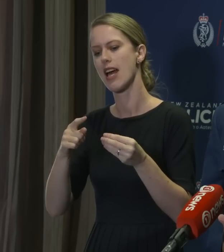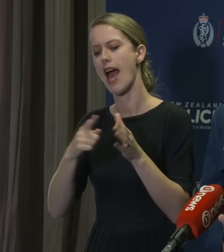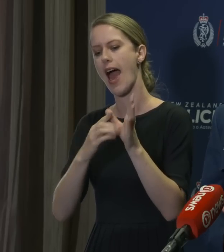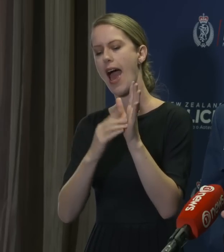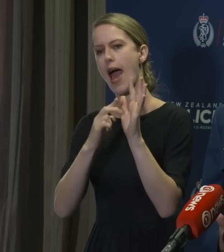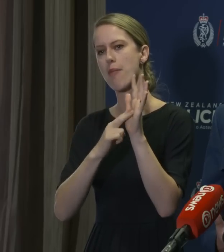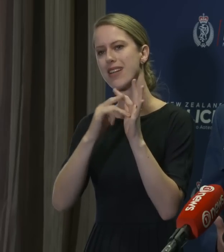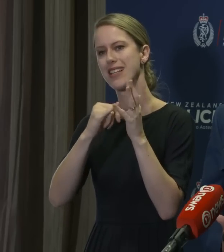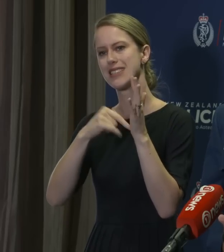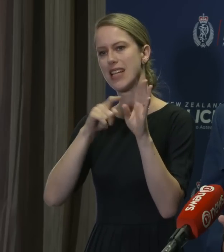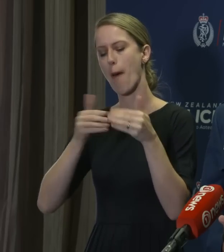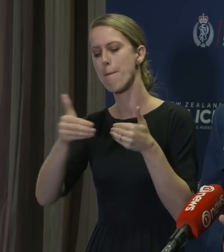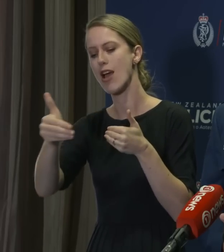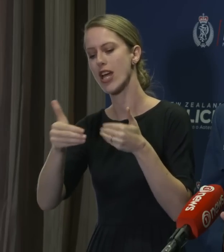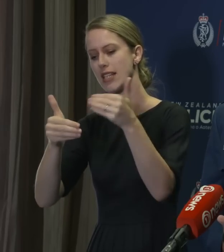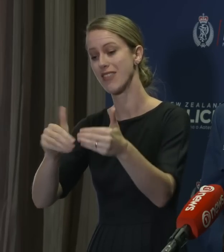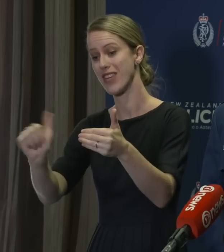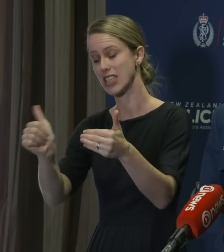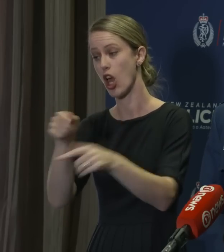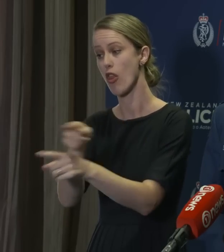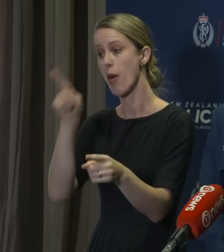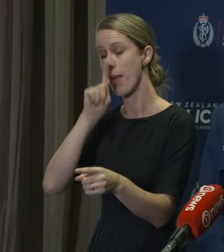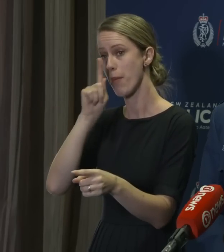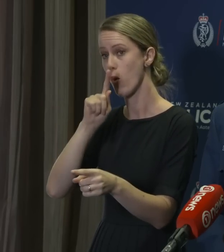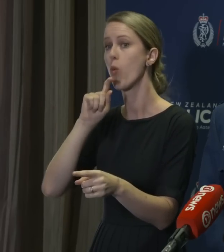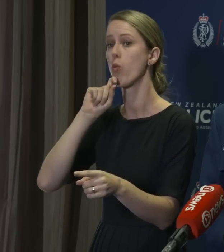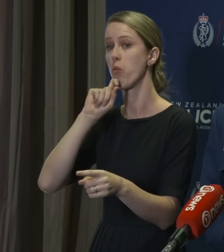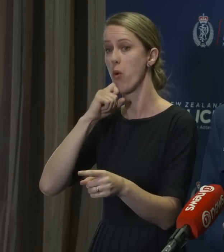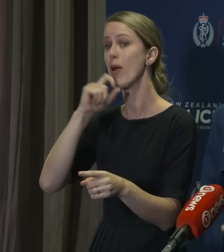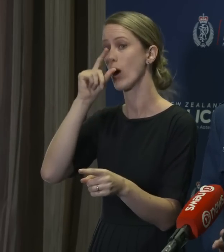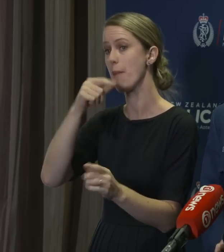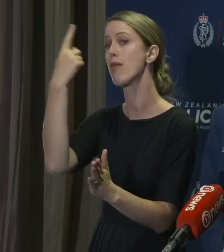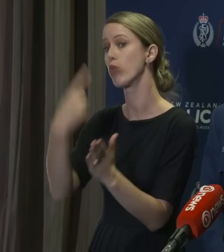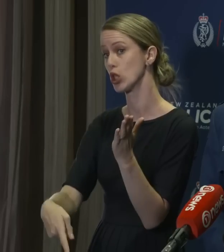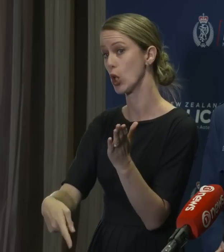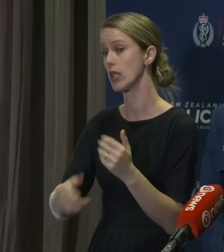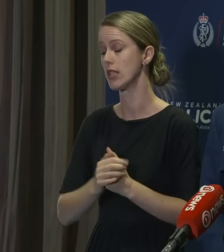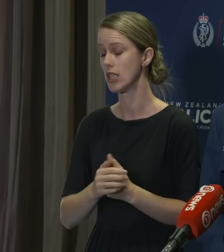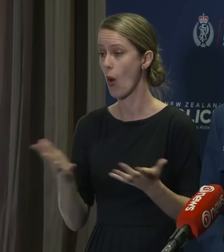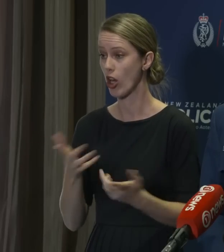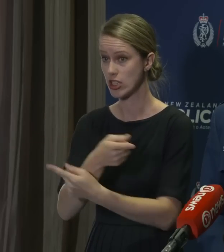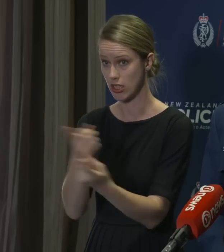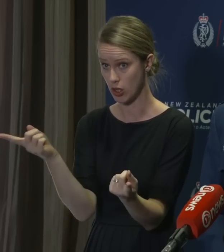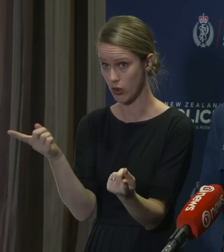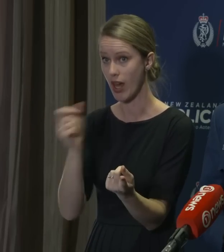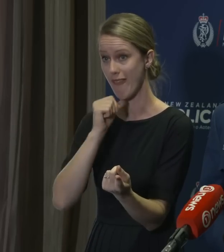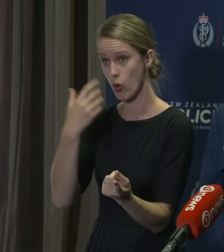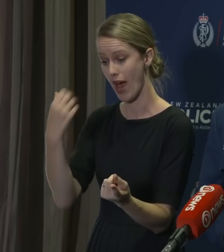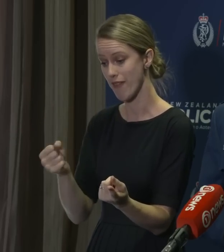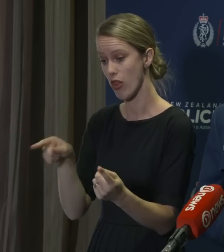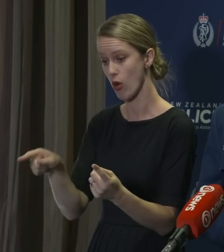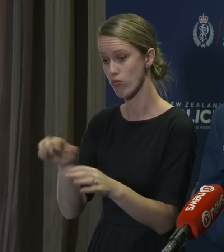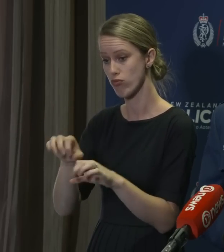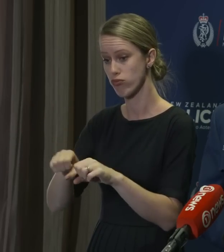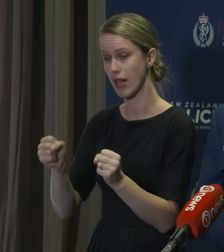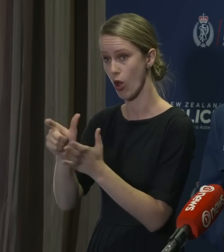goes, those people can, and in all likelihood, will be prosecuted. So I encourage everyone in that situation, so that